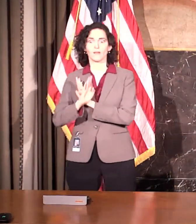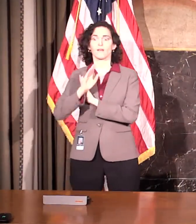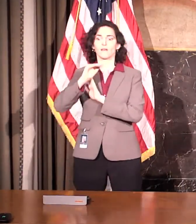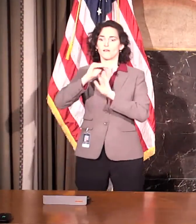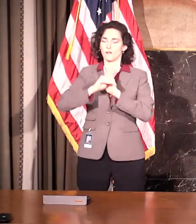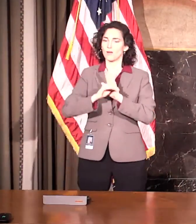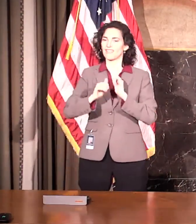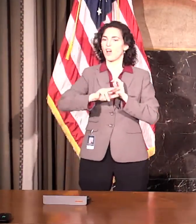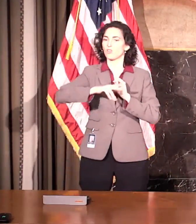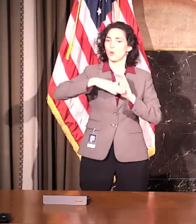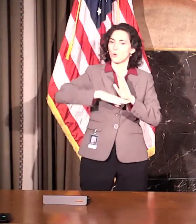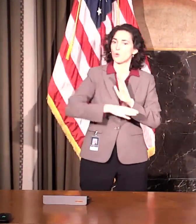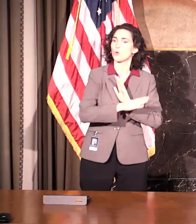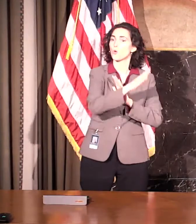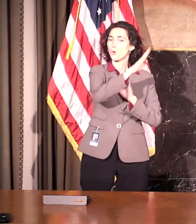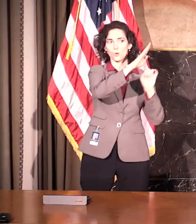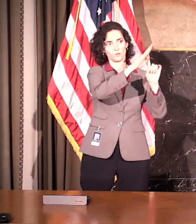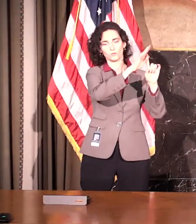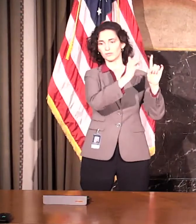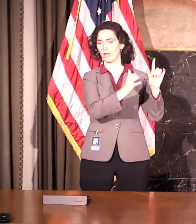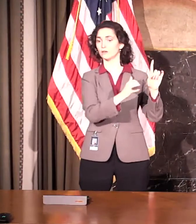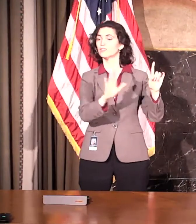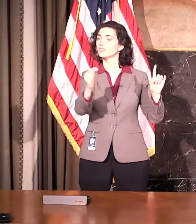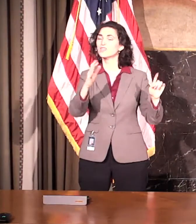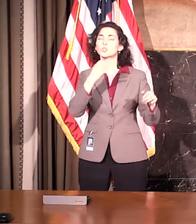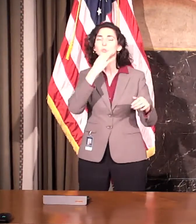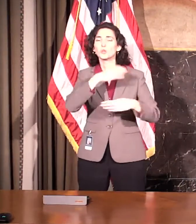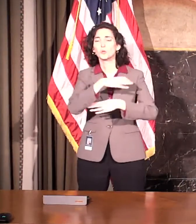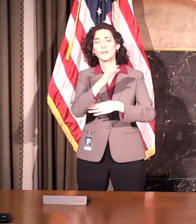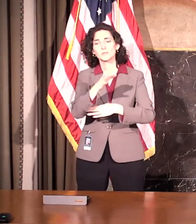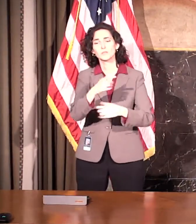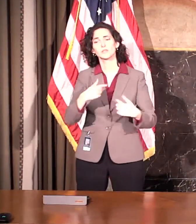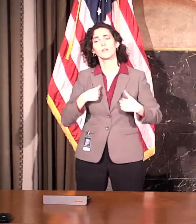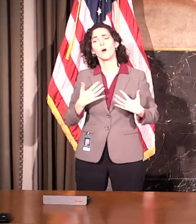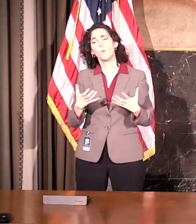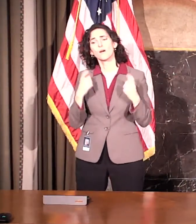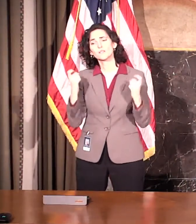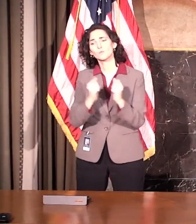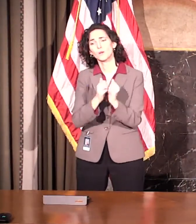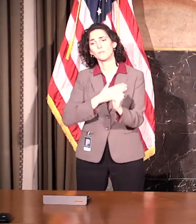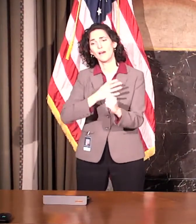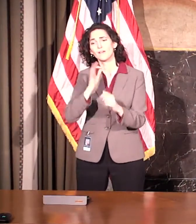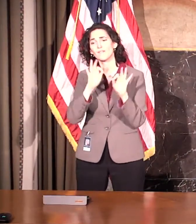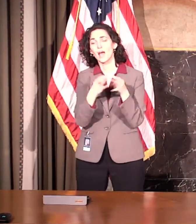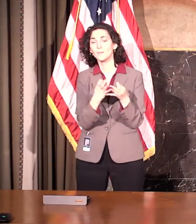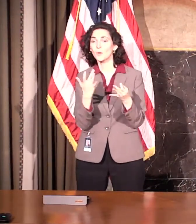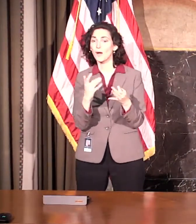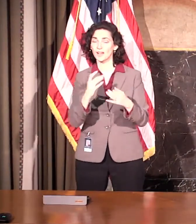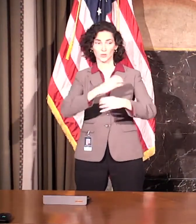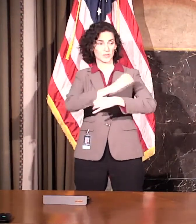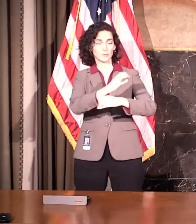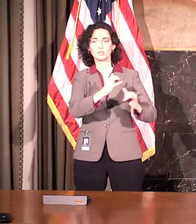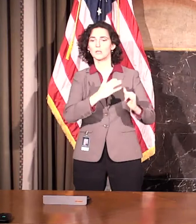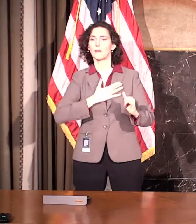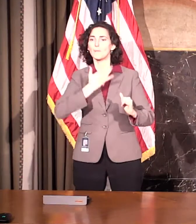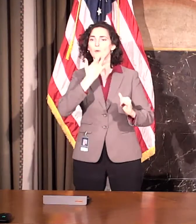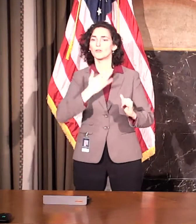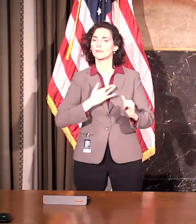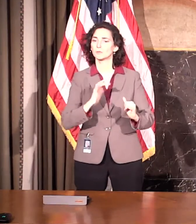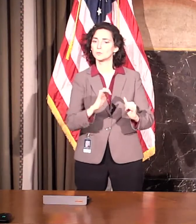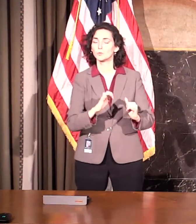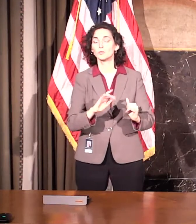would love to be able to celebrate with my family. It's my birthday. But it is important for us to